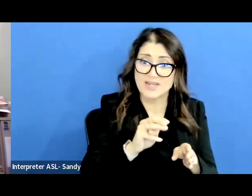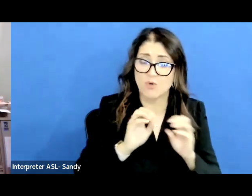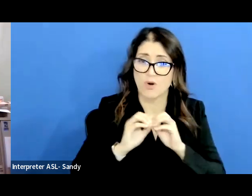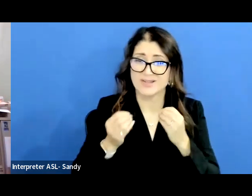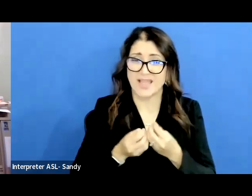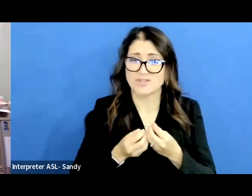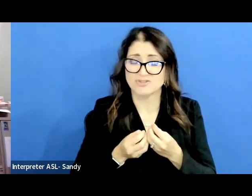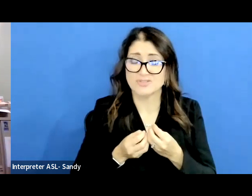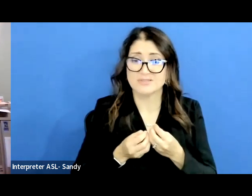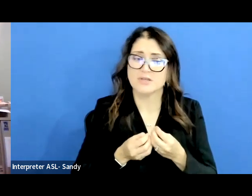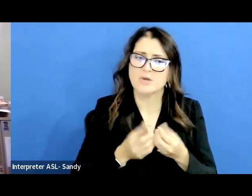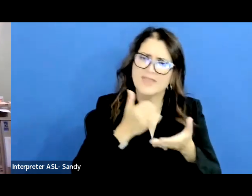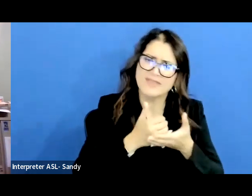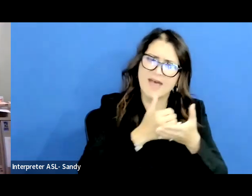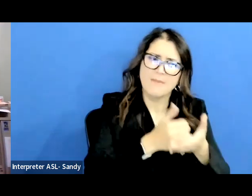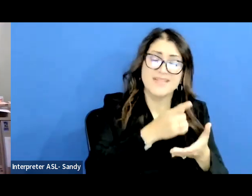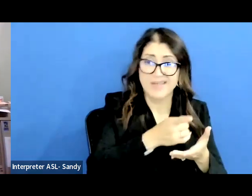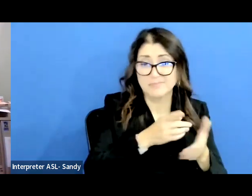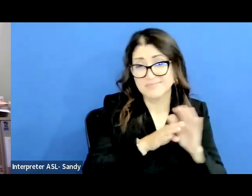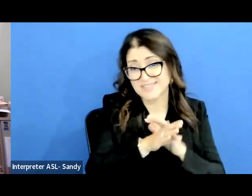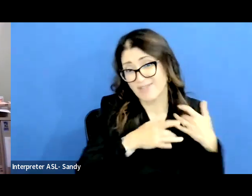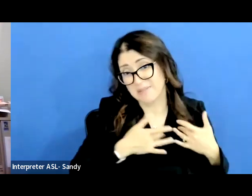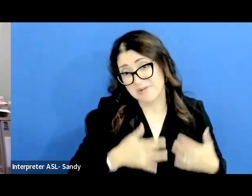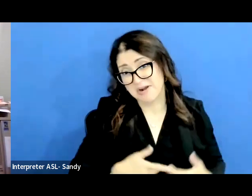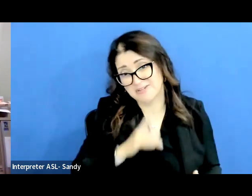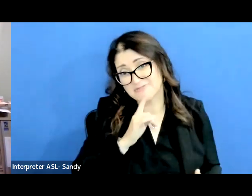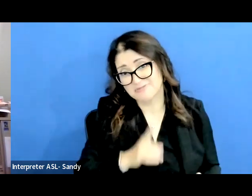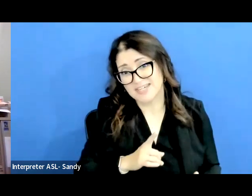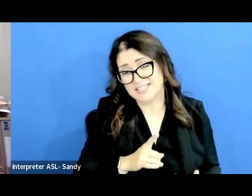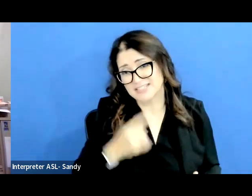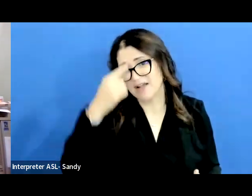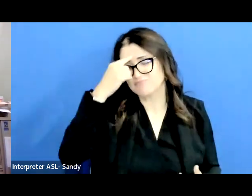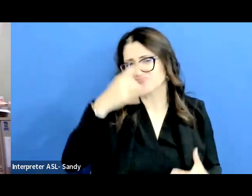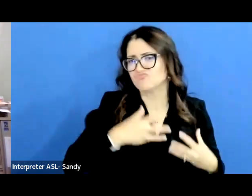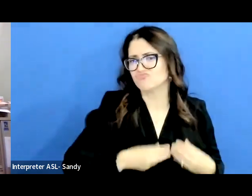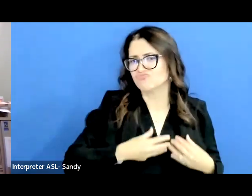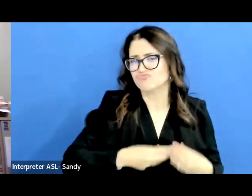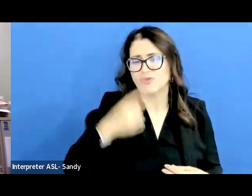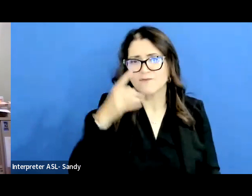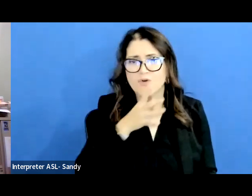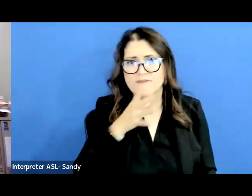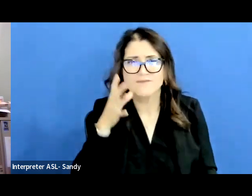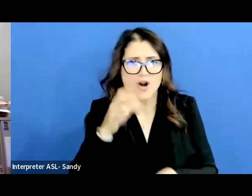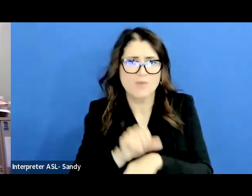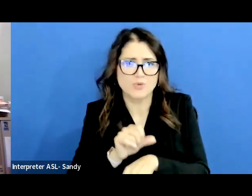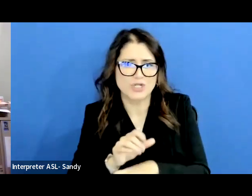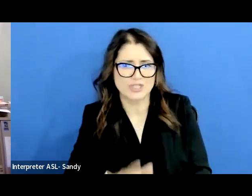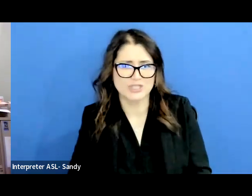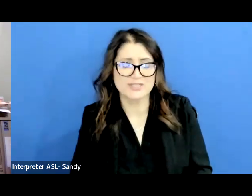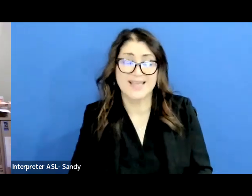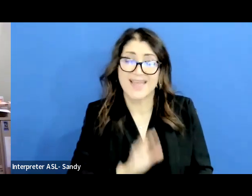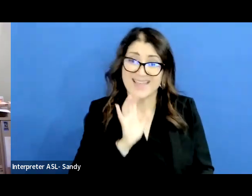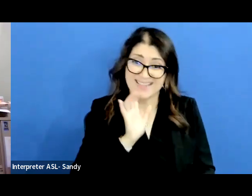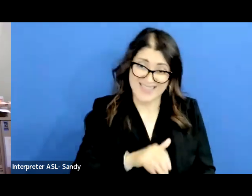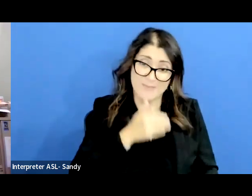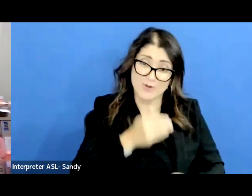with helping them develop a heart, if you will, for farm workers. And so in that process,